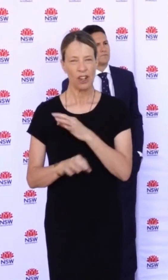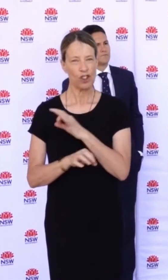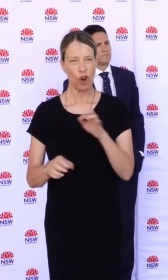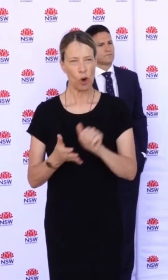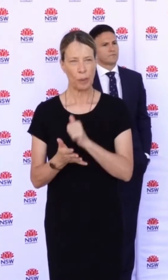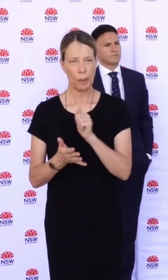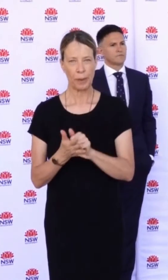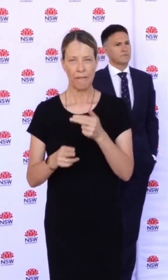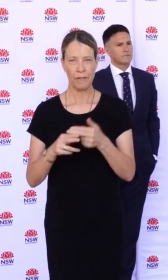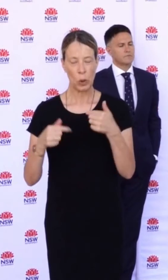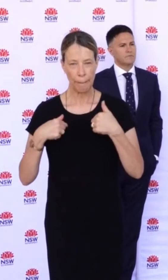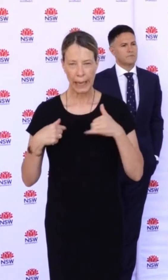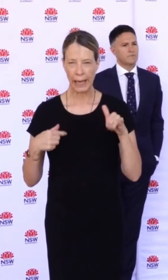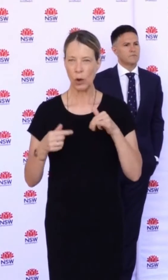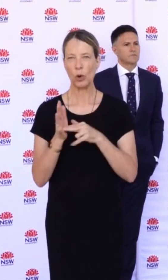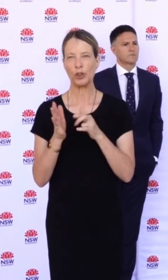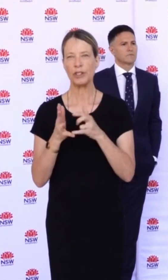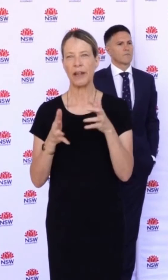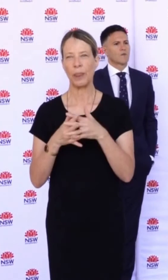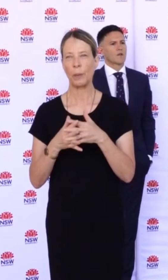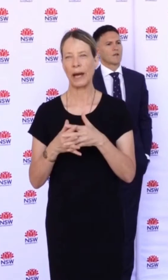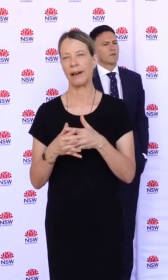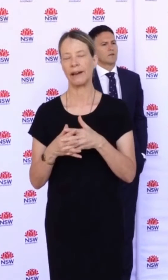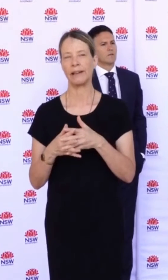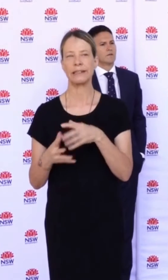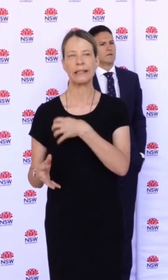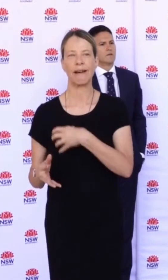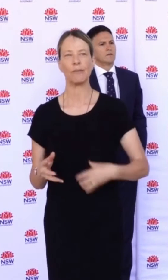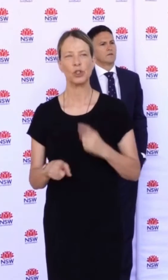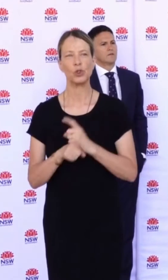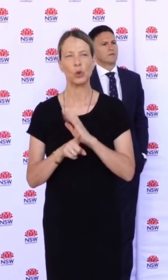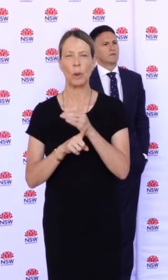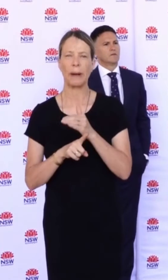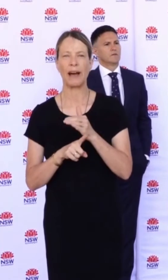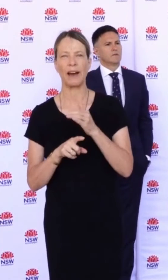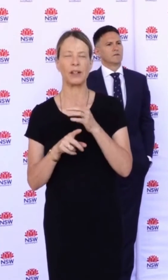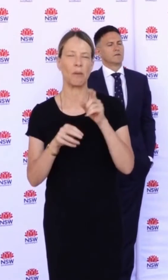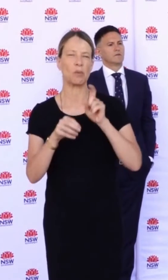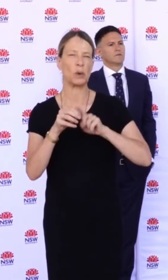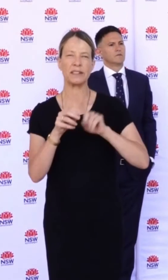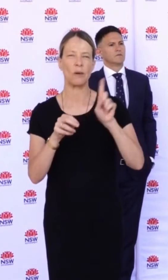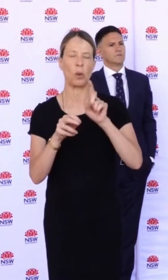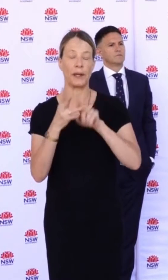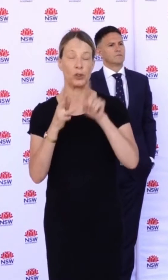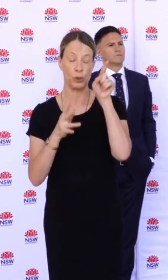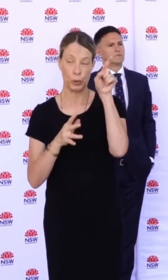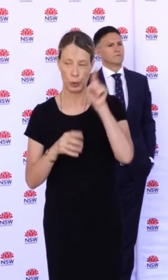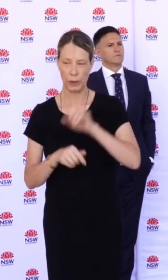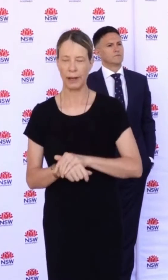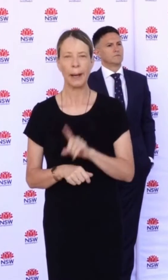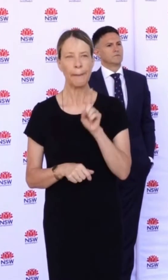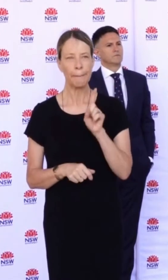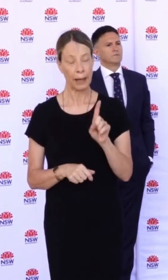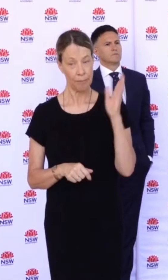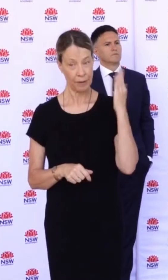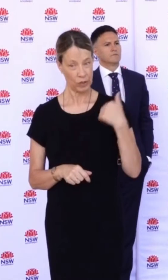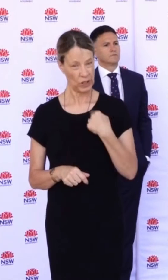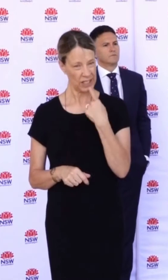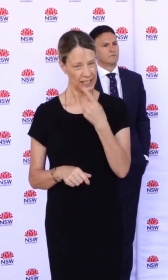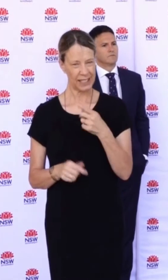South Wales government to comment on what Queensland might propose. I can say, as I said earlier, that New South